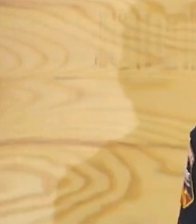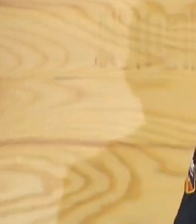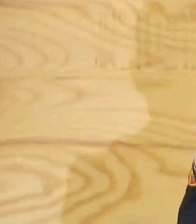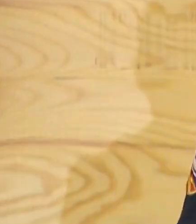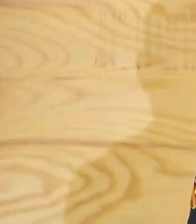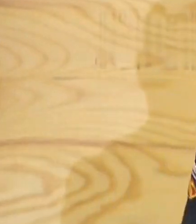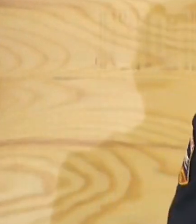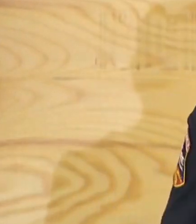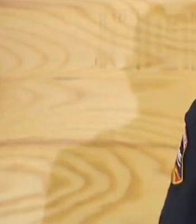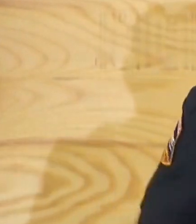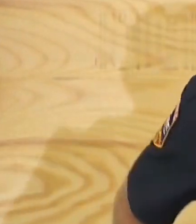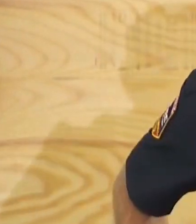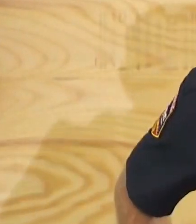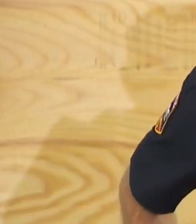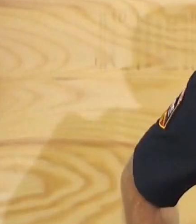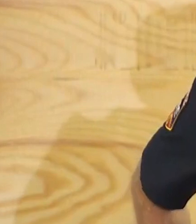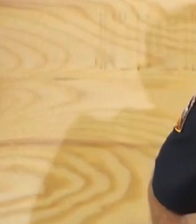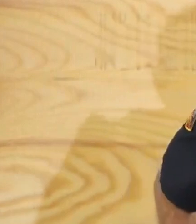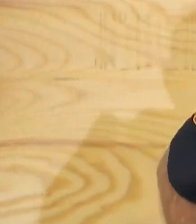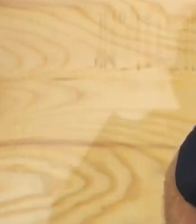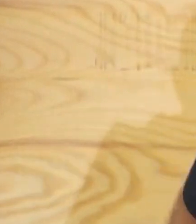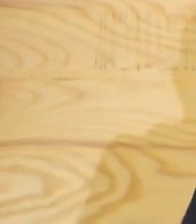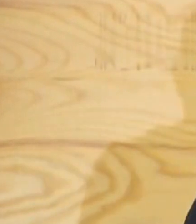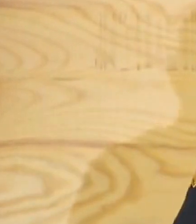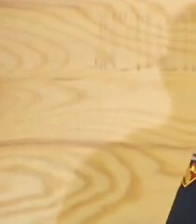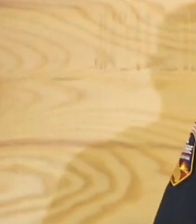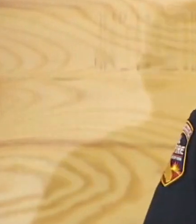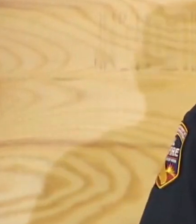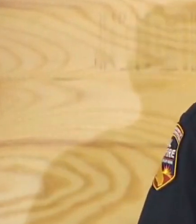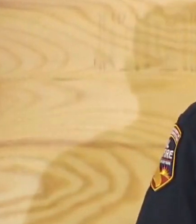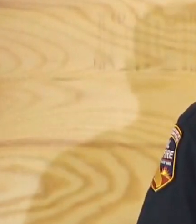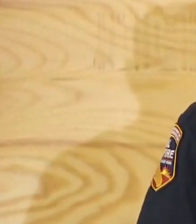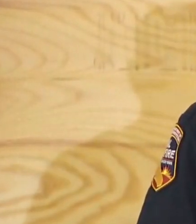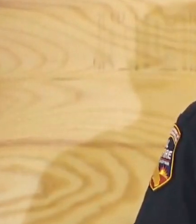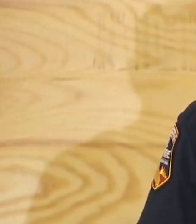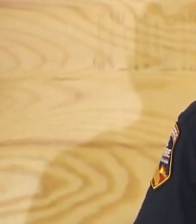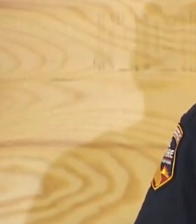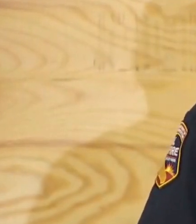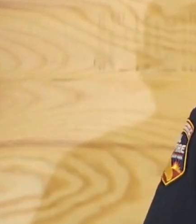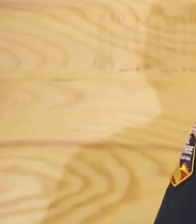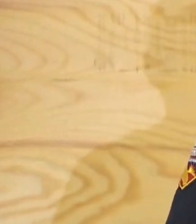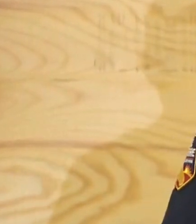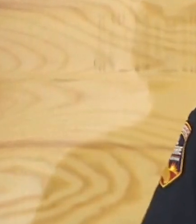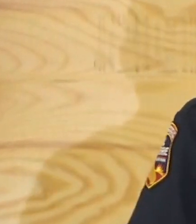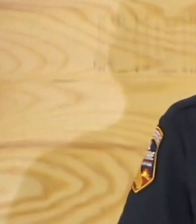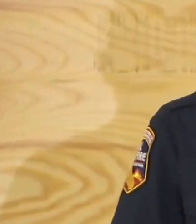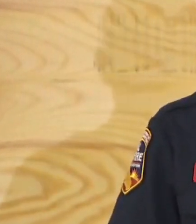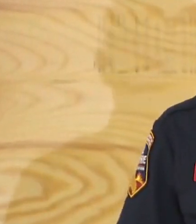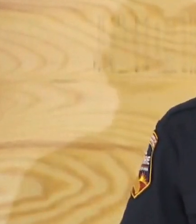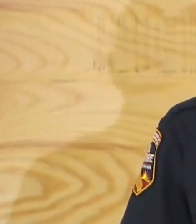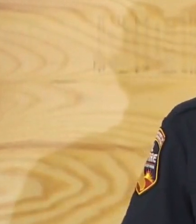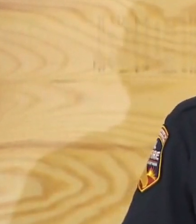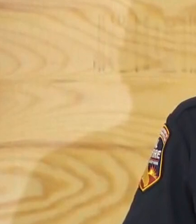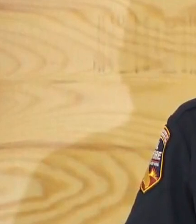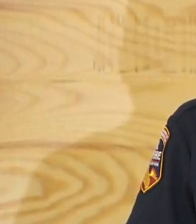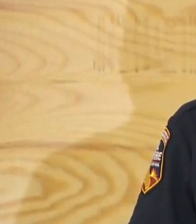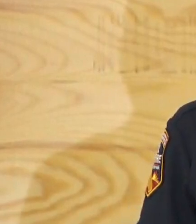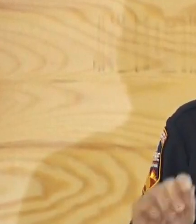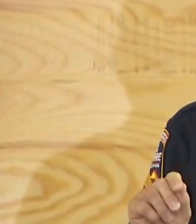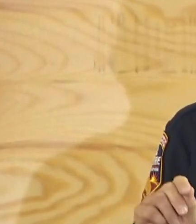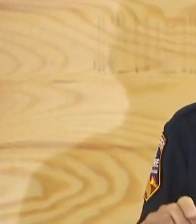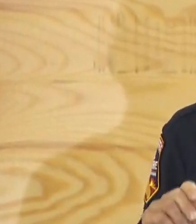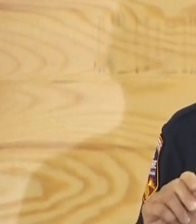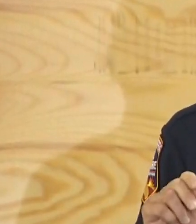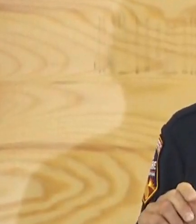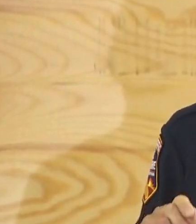Hey, good morning, and thank you for joining us this morning. As I've talked the last couple of days at these briefings, it's important to get this information out to you, and I